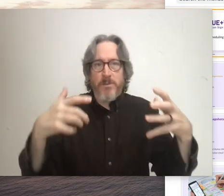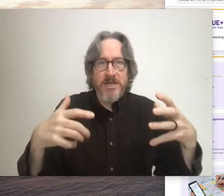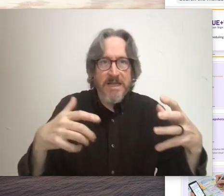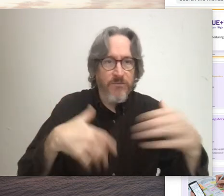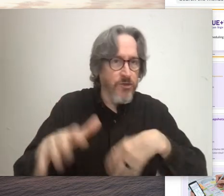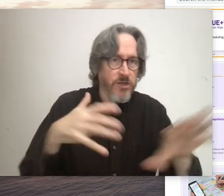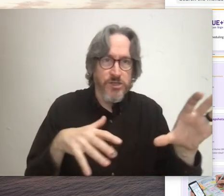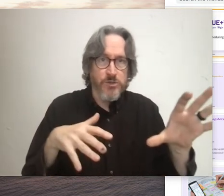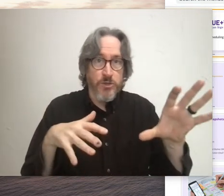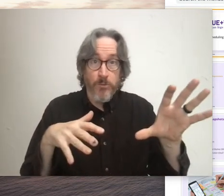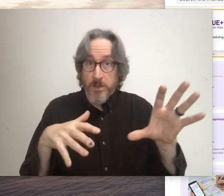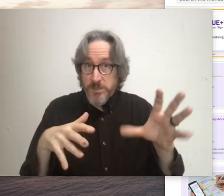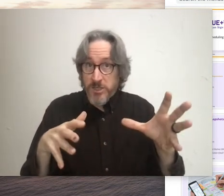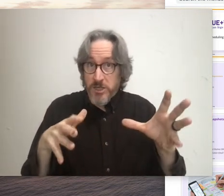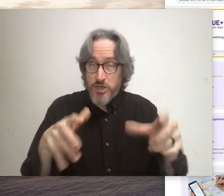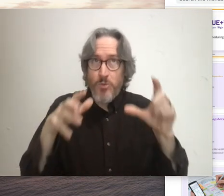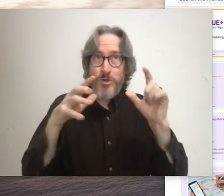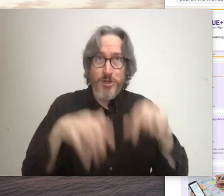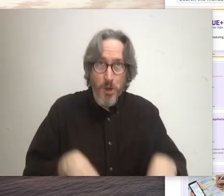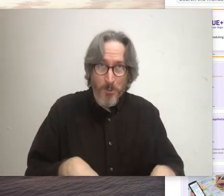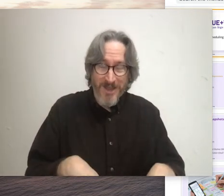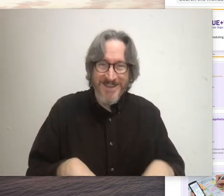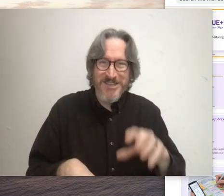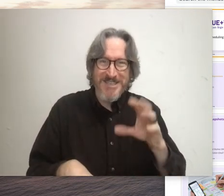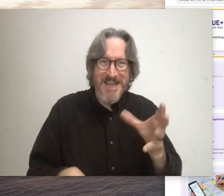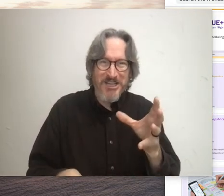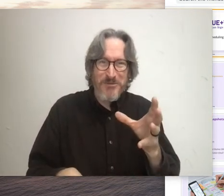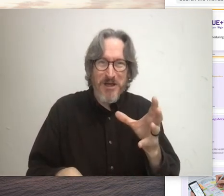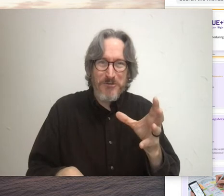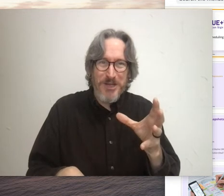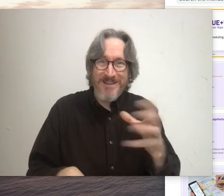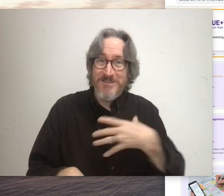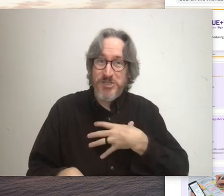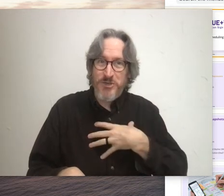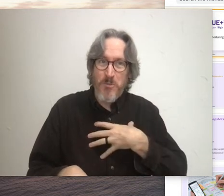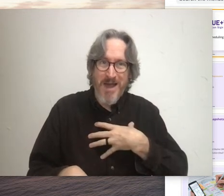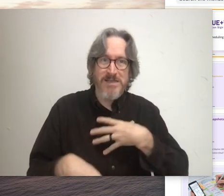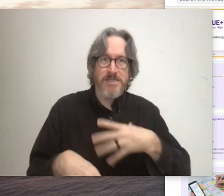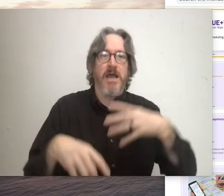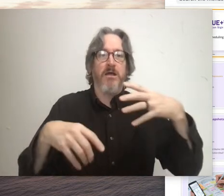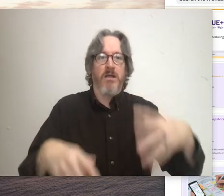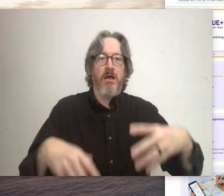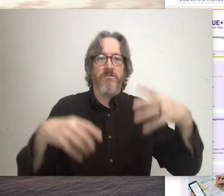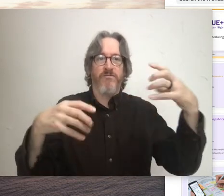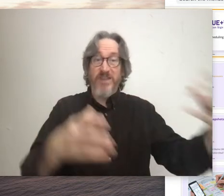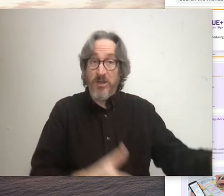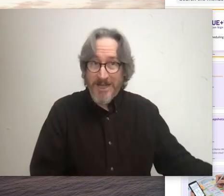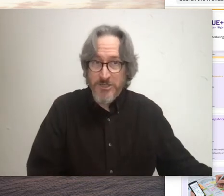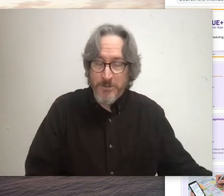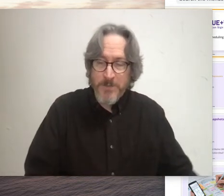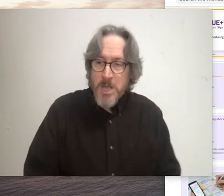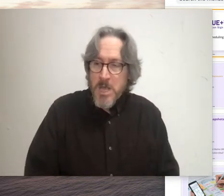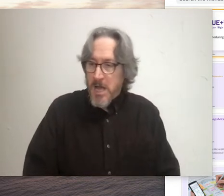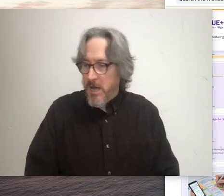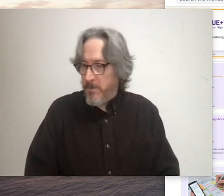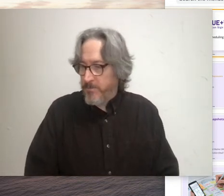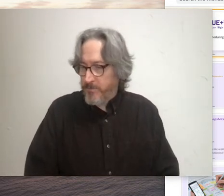It's probably going to take for the students who don't know me. It's going to take a little while for you to get used to my style of video lecture.